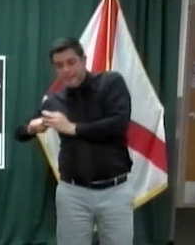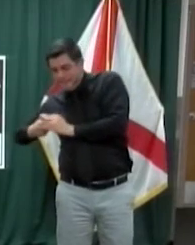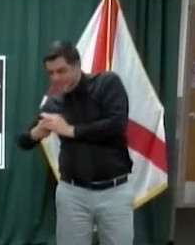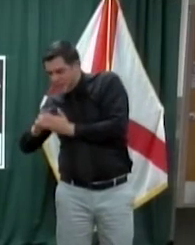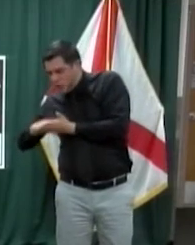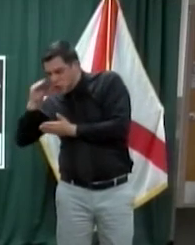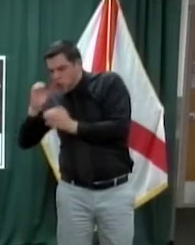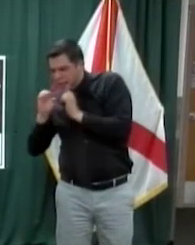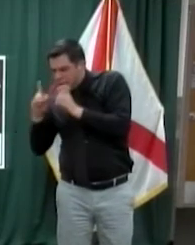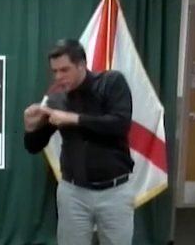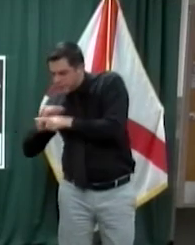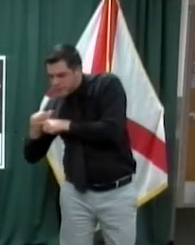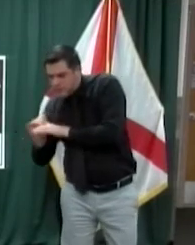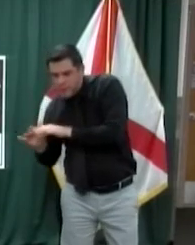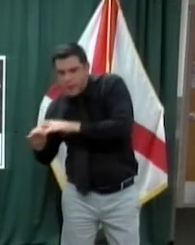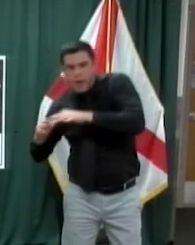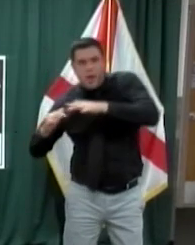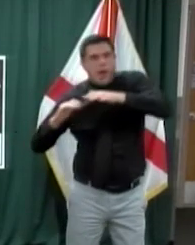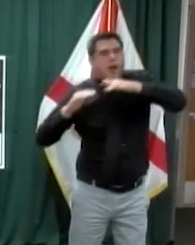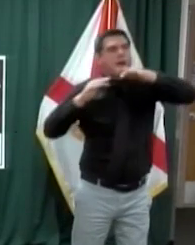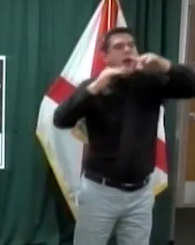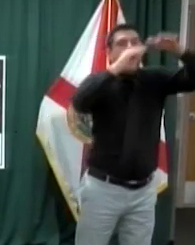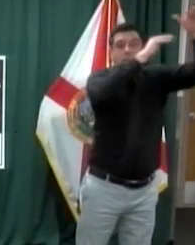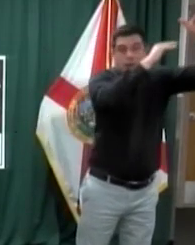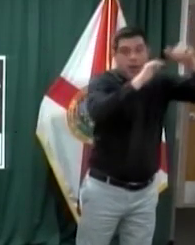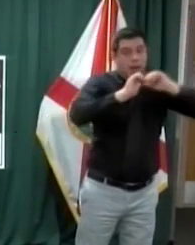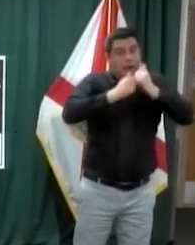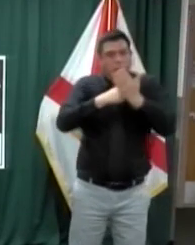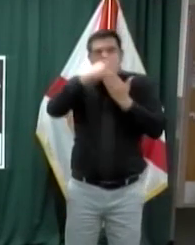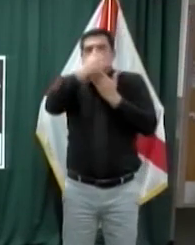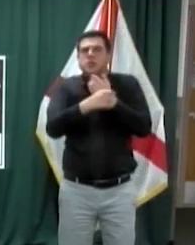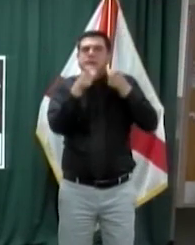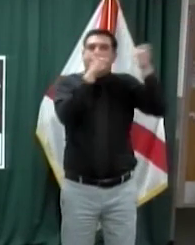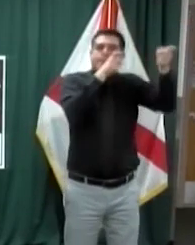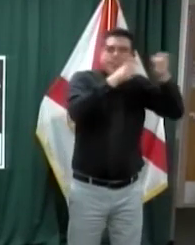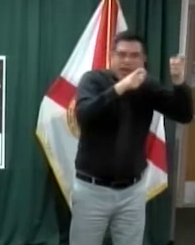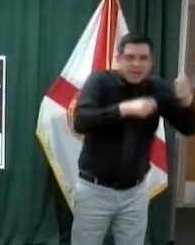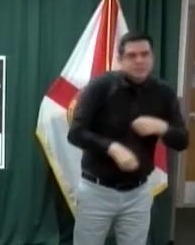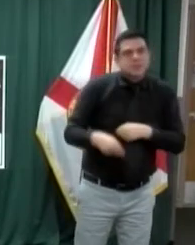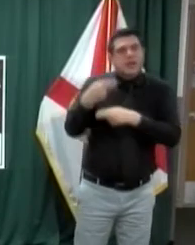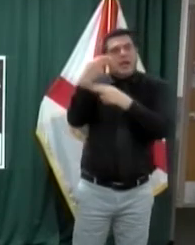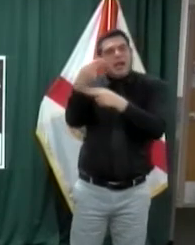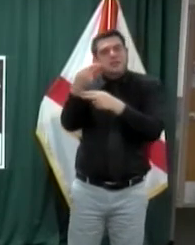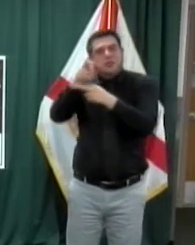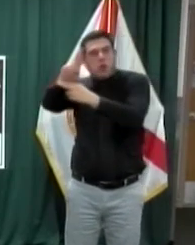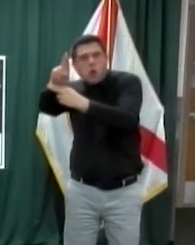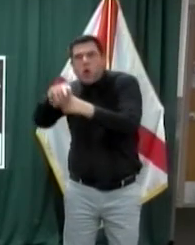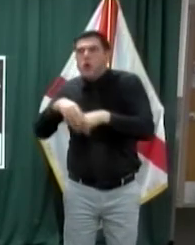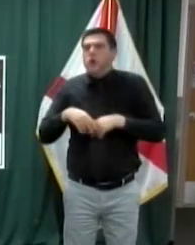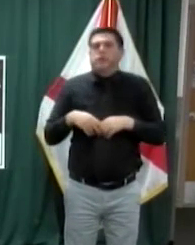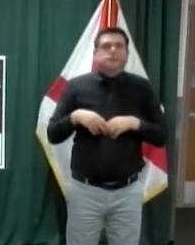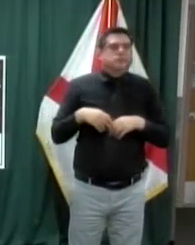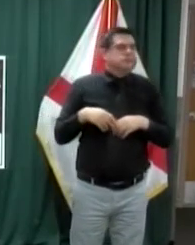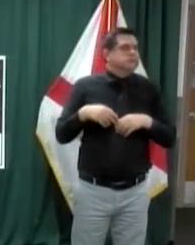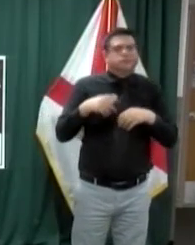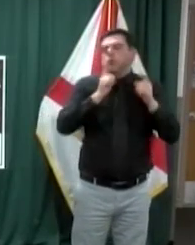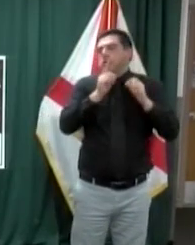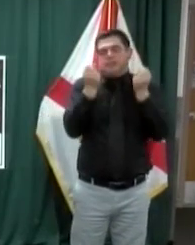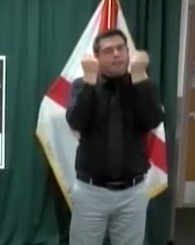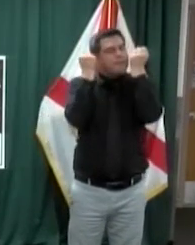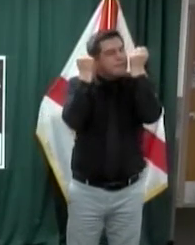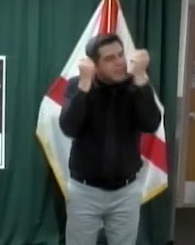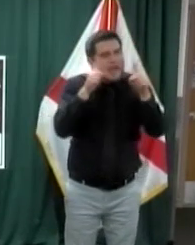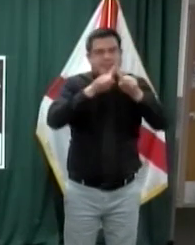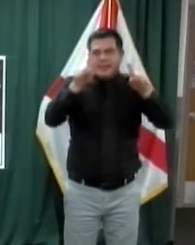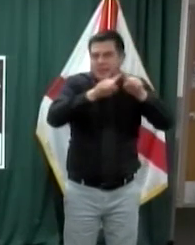management and HR certifications. There are many, many different kinds of certifications, computer Microsoft certifications, and